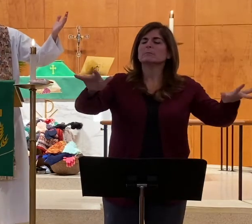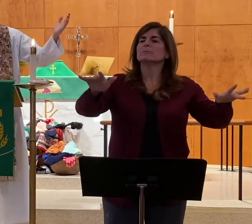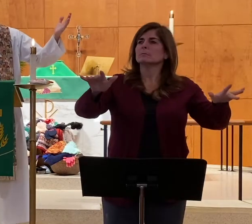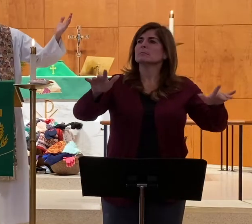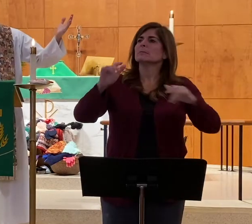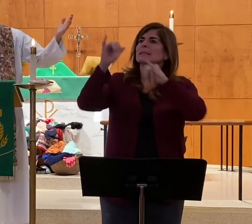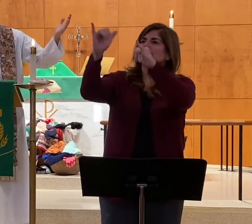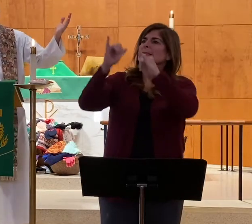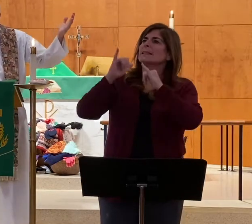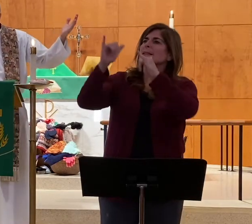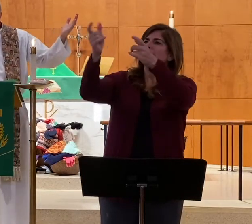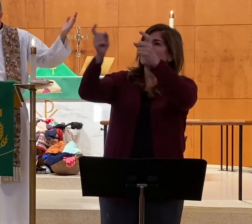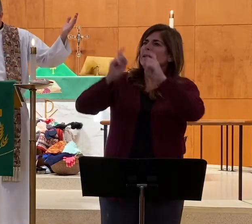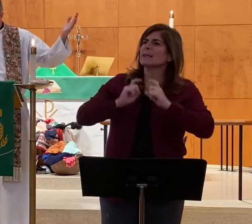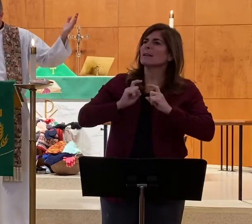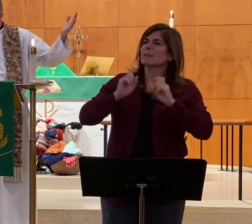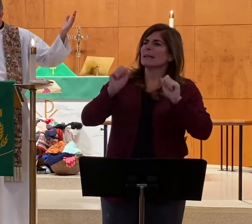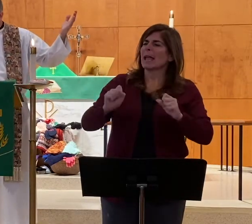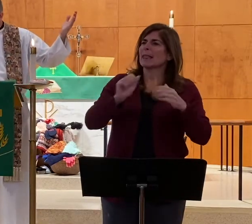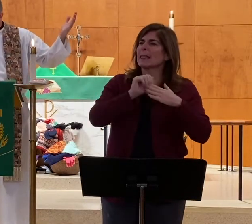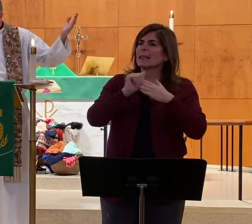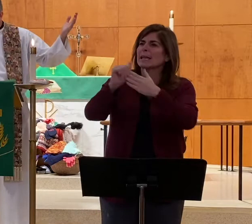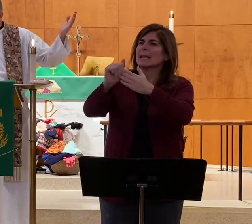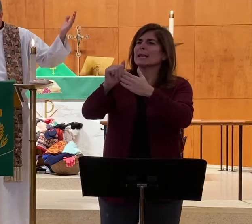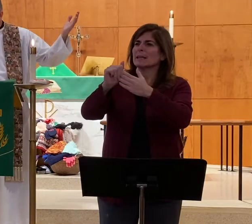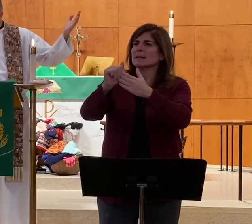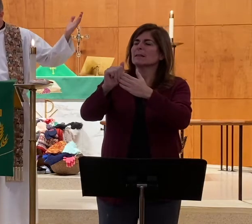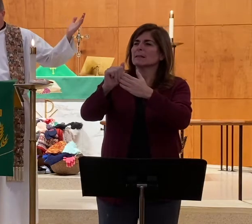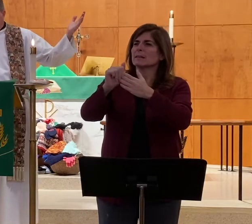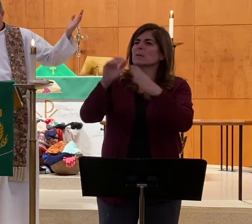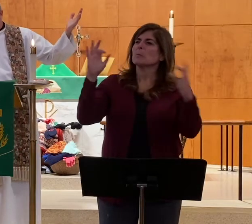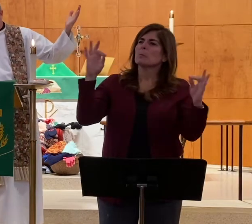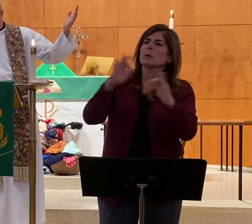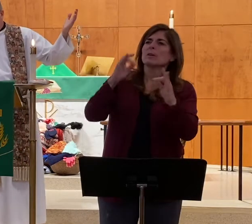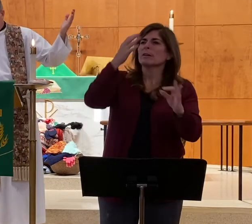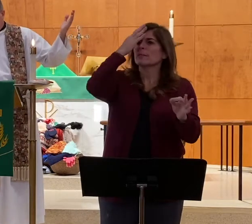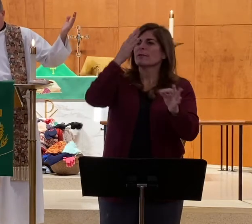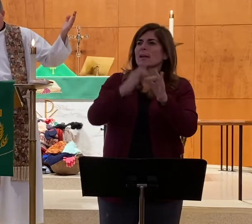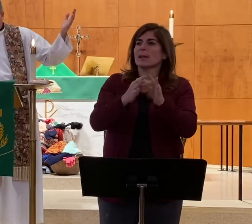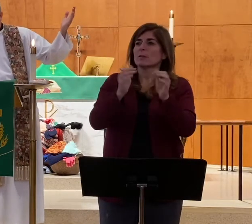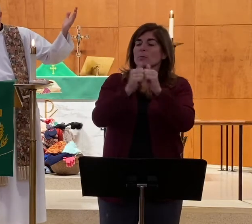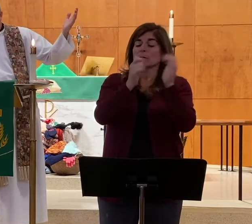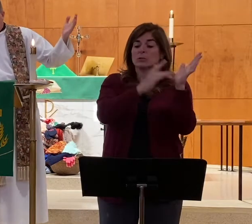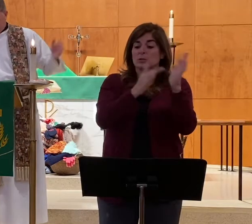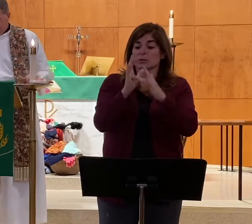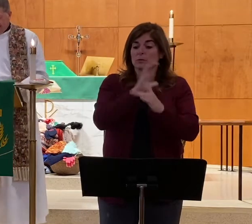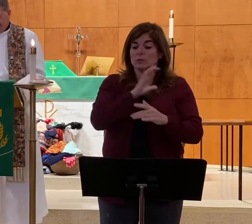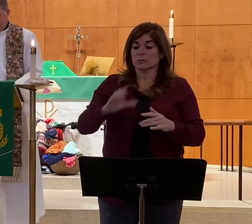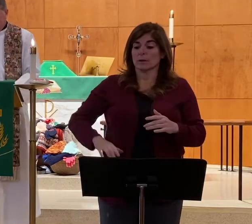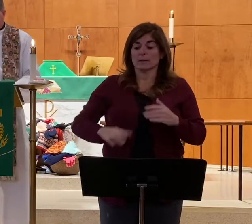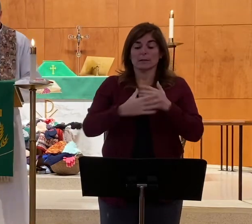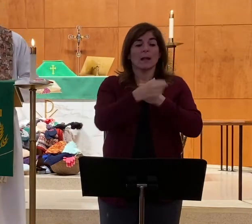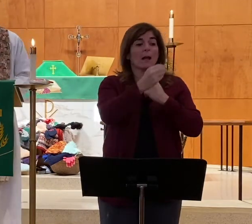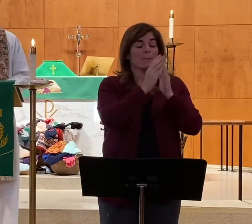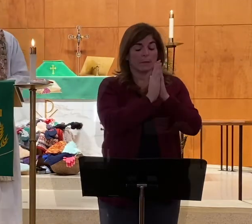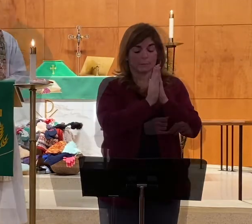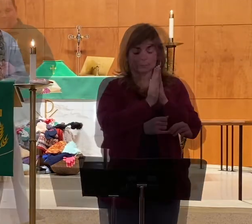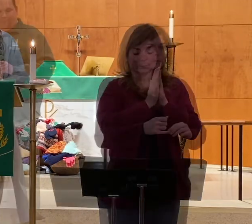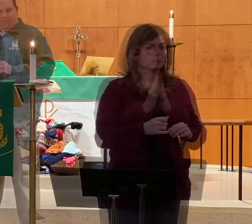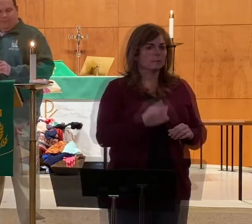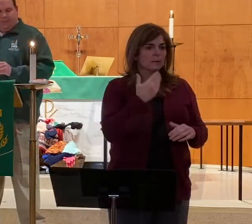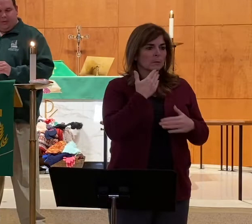Same gifts, and lead us also to perfect faith in him, Jesus Christ our Lord.